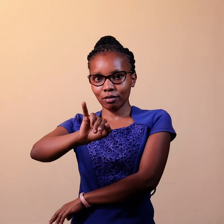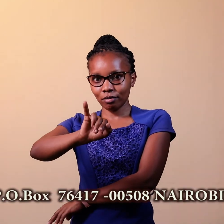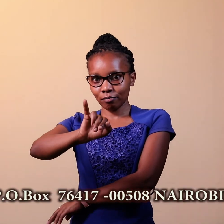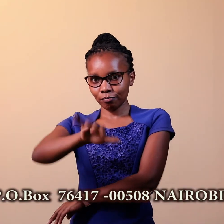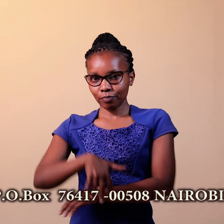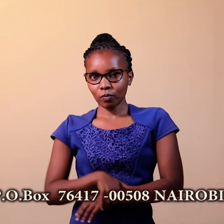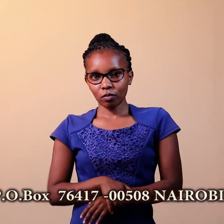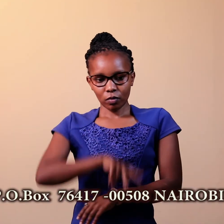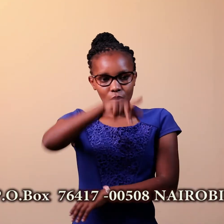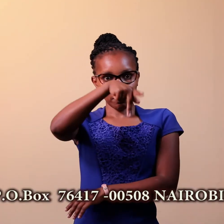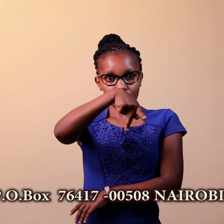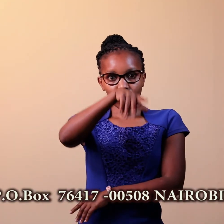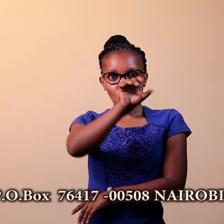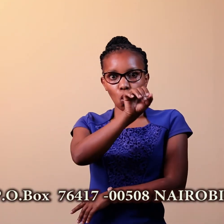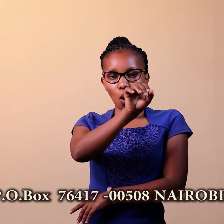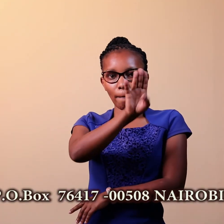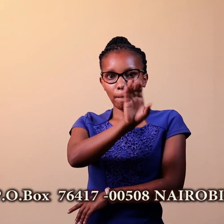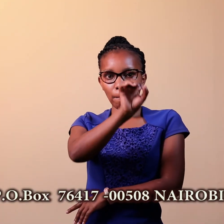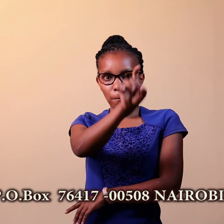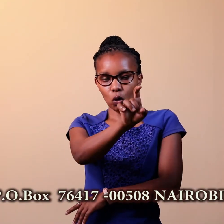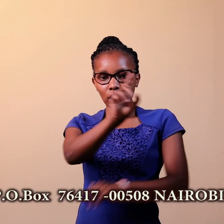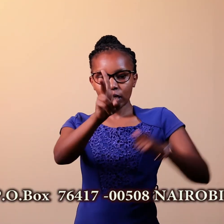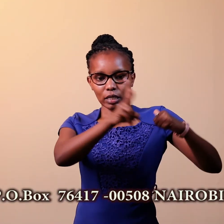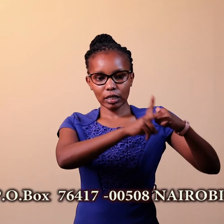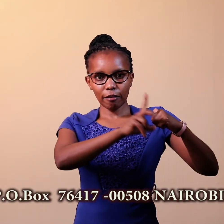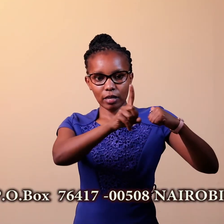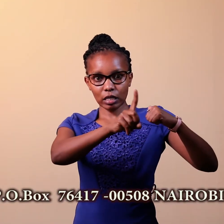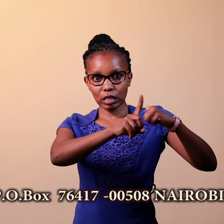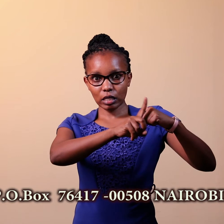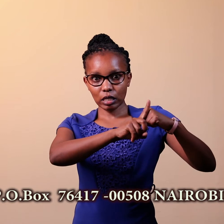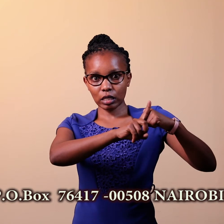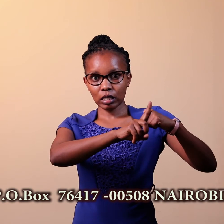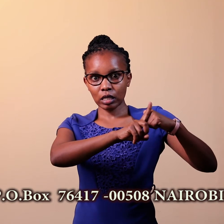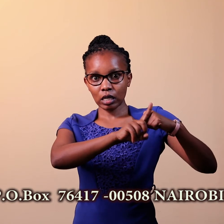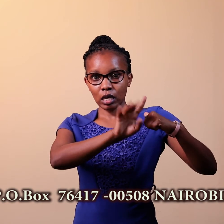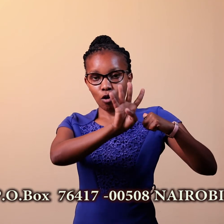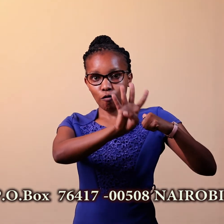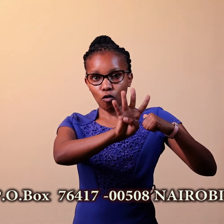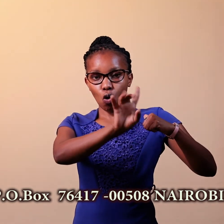P.O. Box. 7 6. 4 1 7.